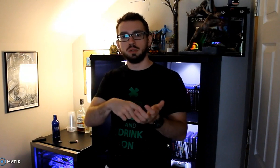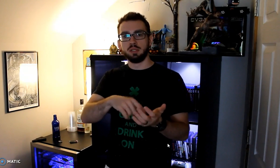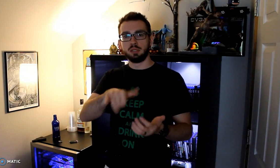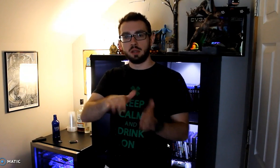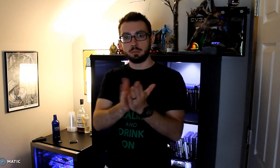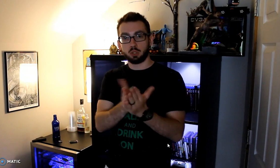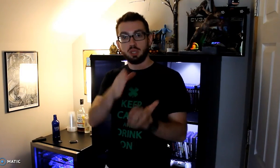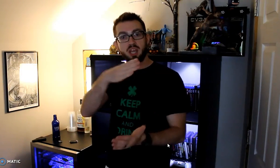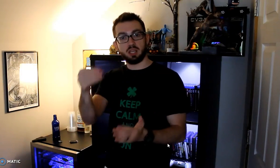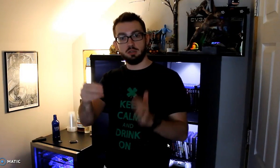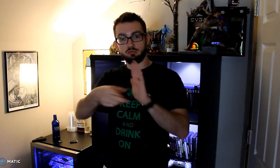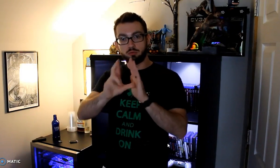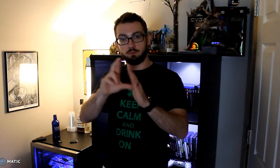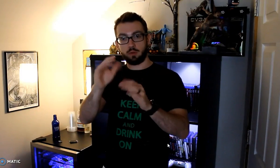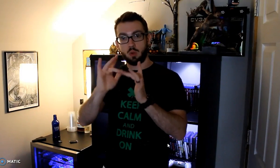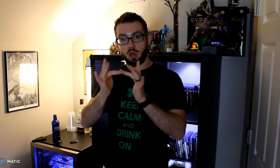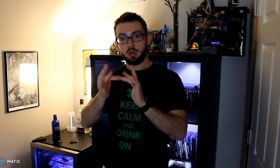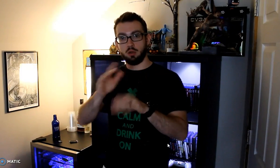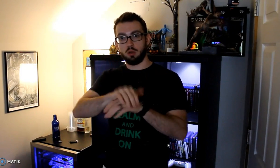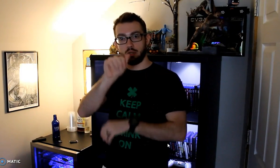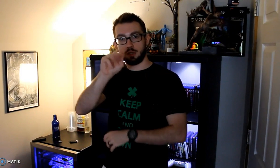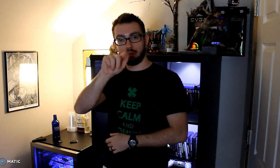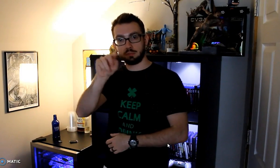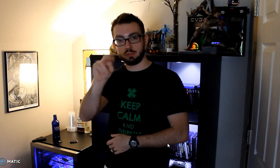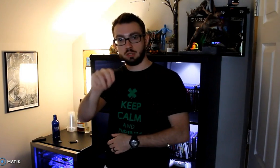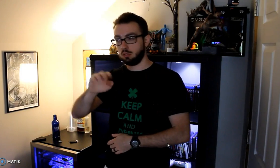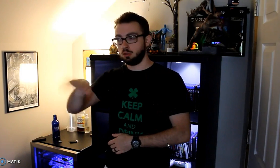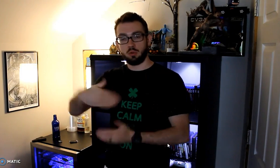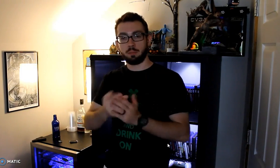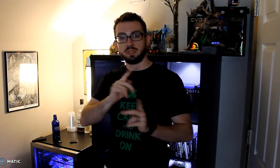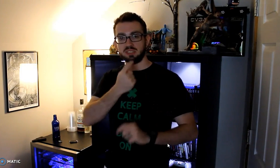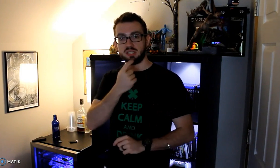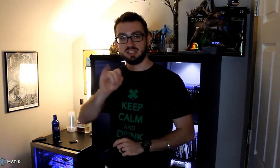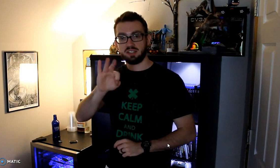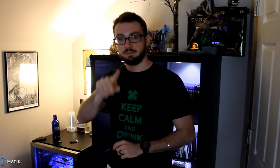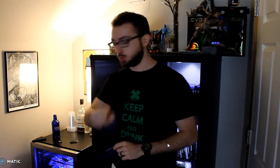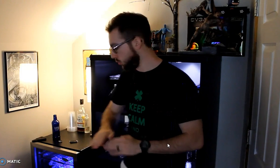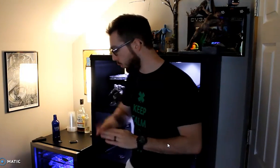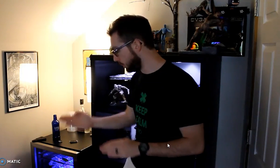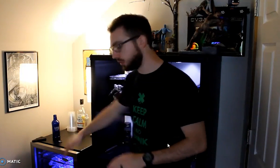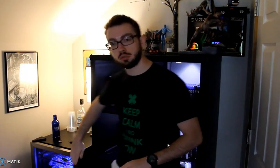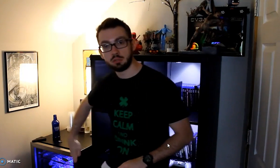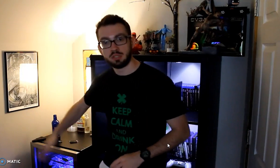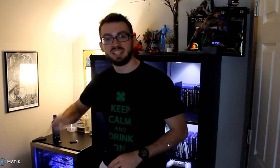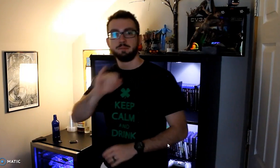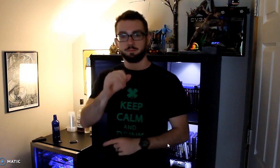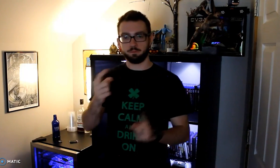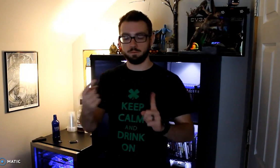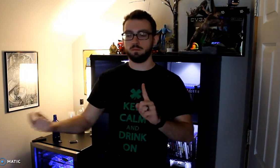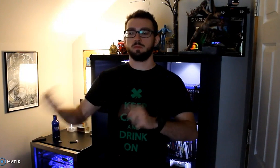So there are some negatives about this, and I went and looked at reviews online, and it said that if you open